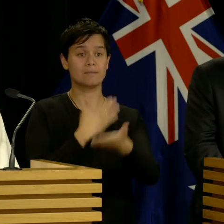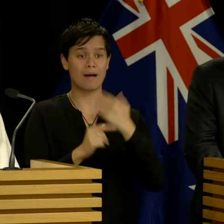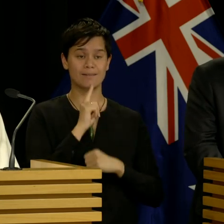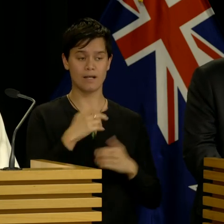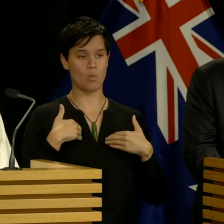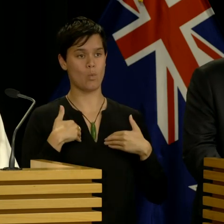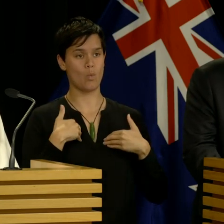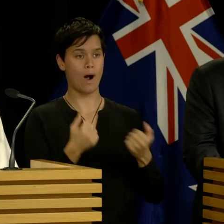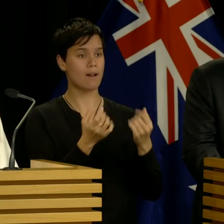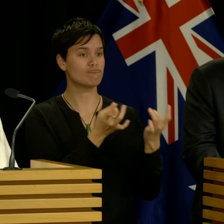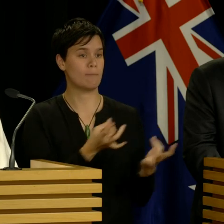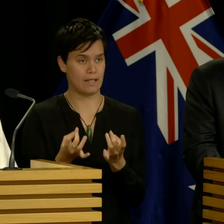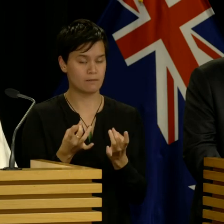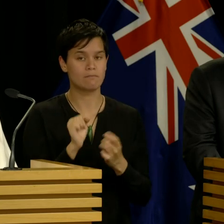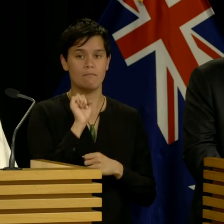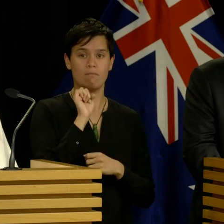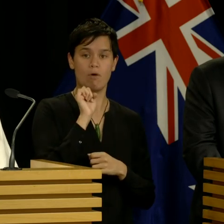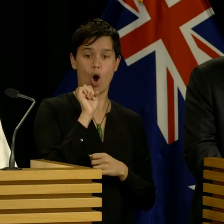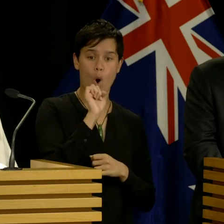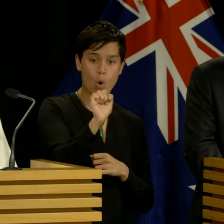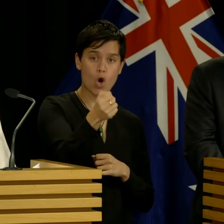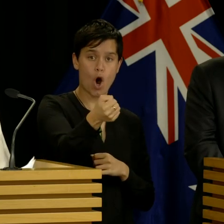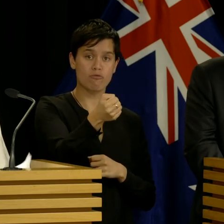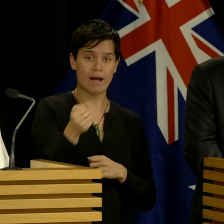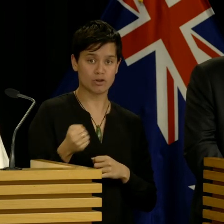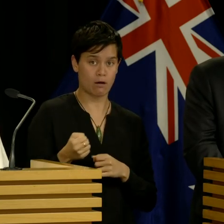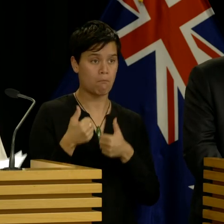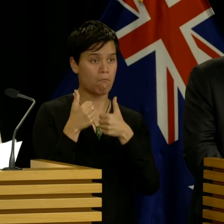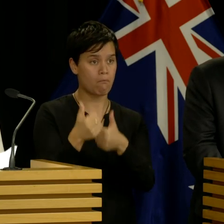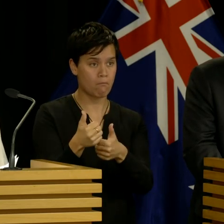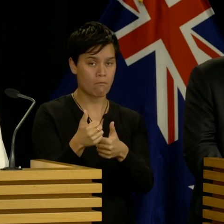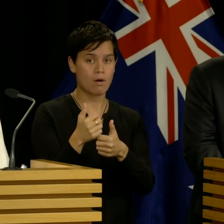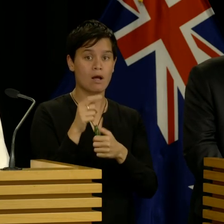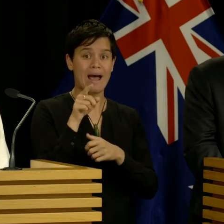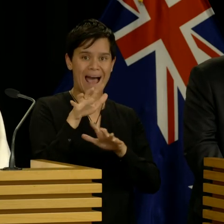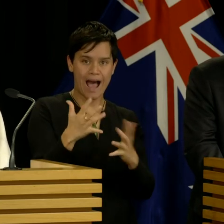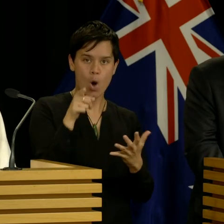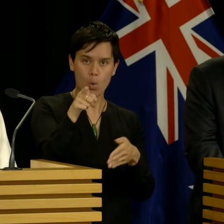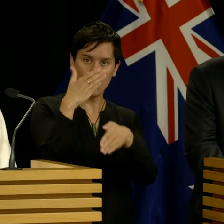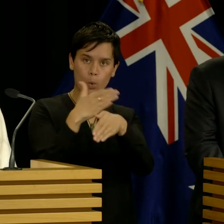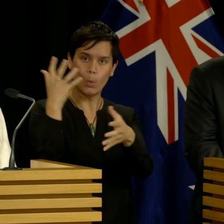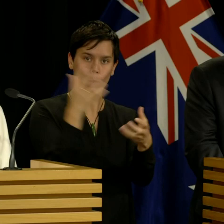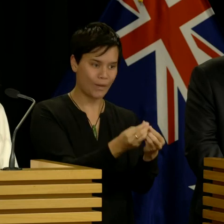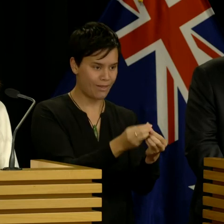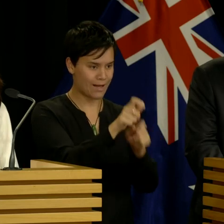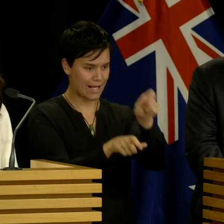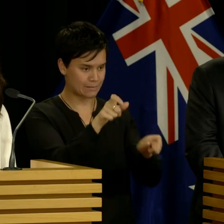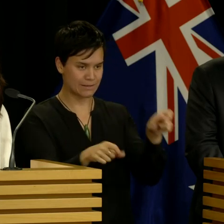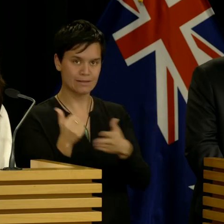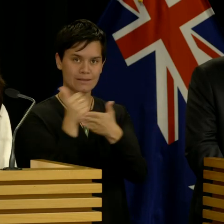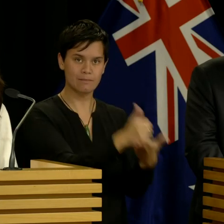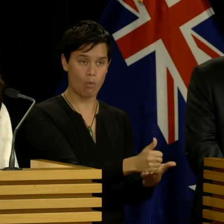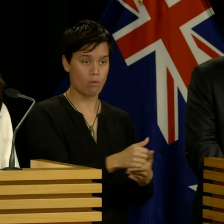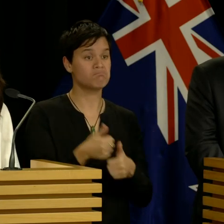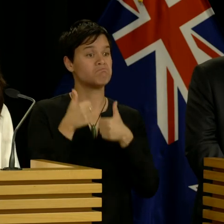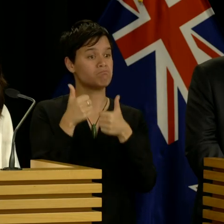well prepared, both in terms of their own operations and in their ability to work with customers to get through this. The Reserve Bank